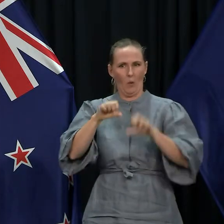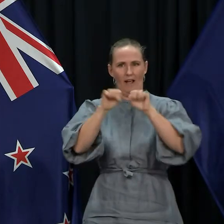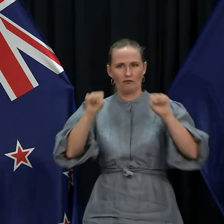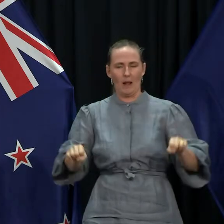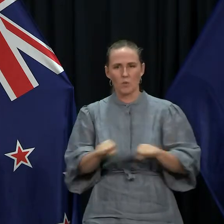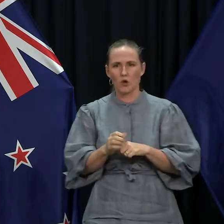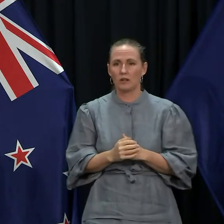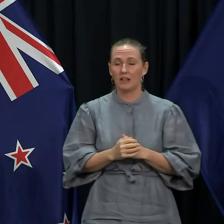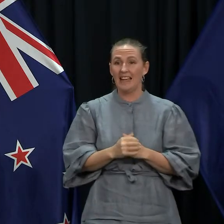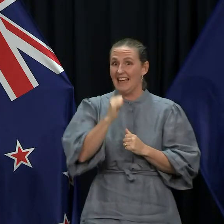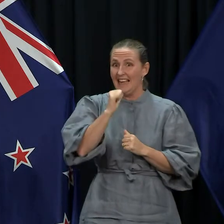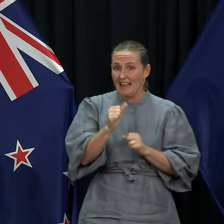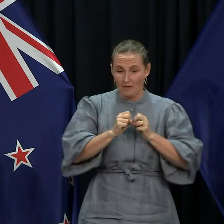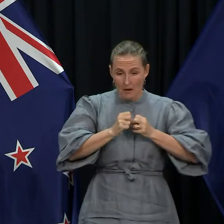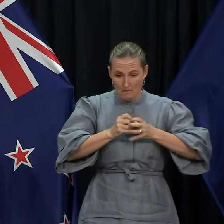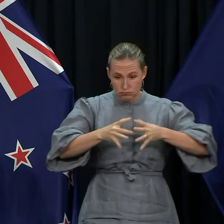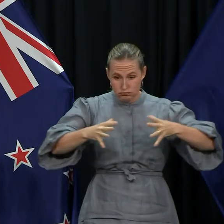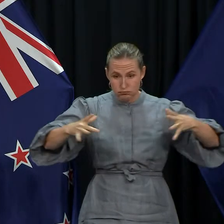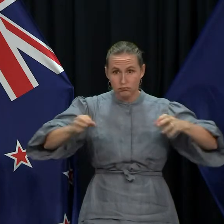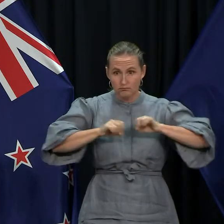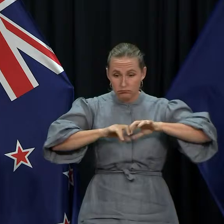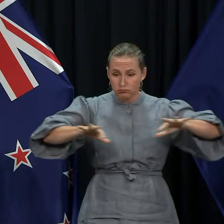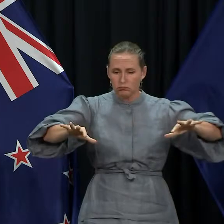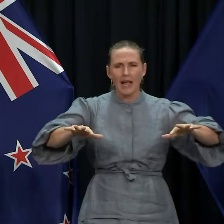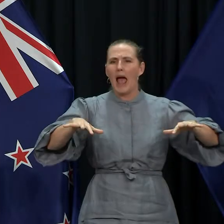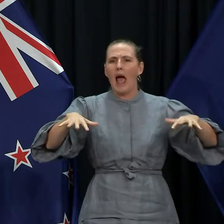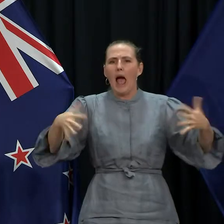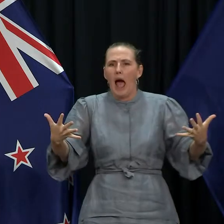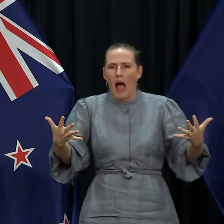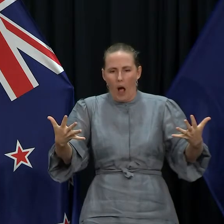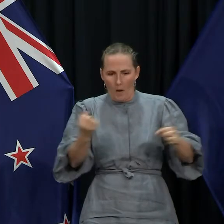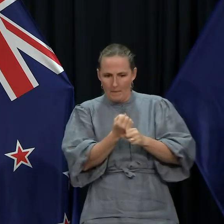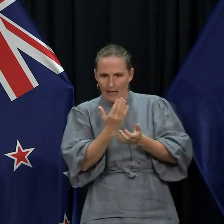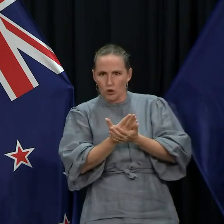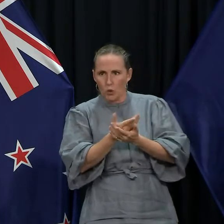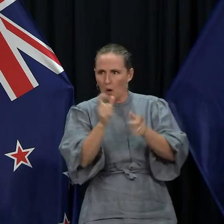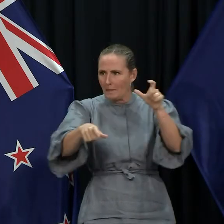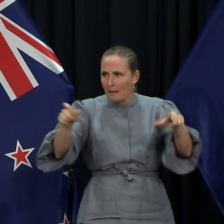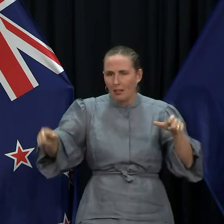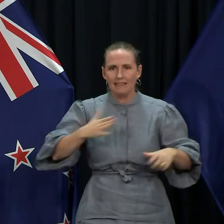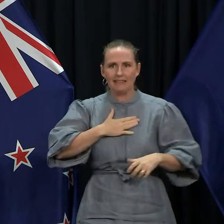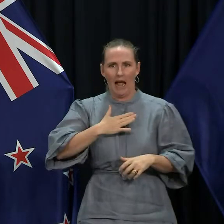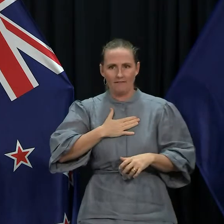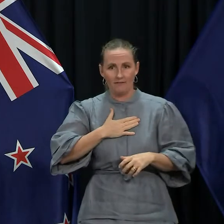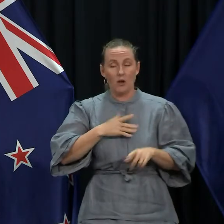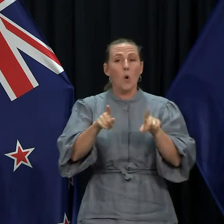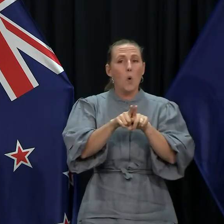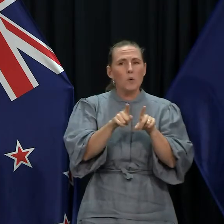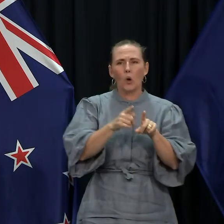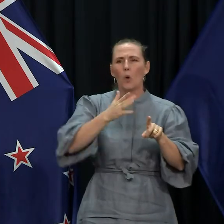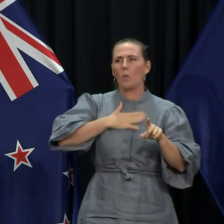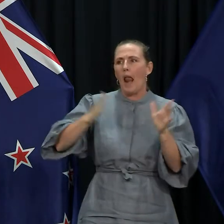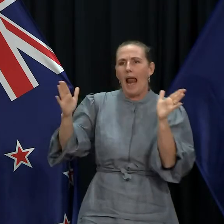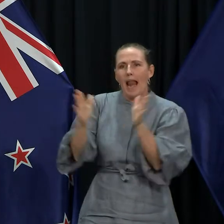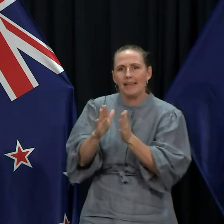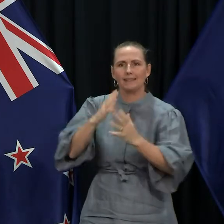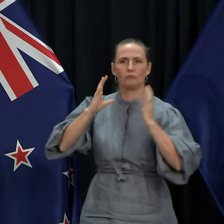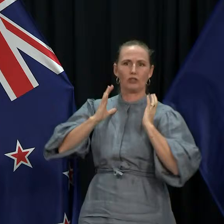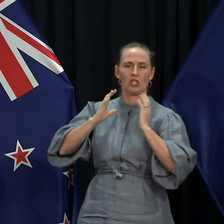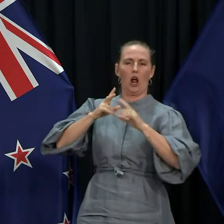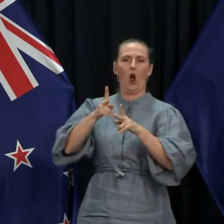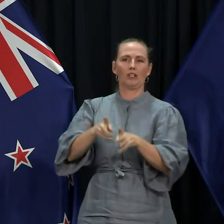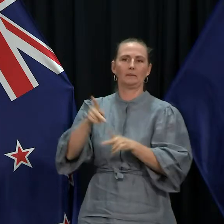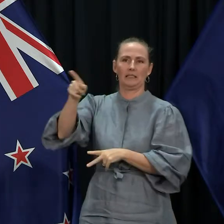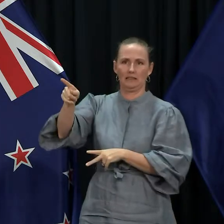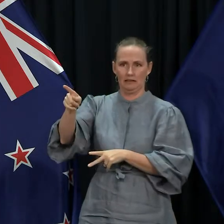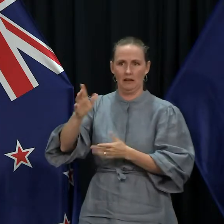what can we do to still keep people as safe as possible in that environment and reduce down the load on our health system so that everyone gets the treatment they need? So it